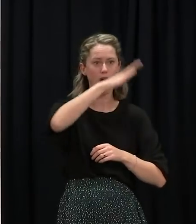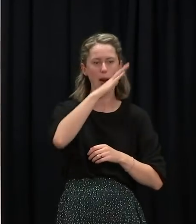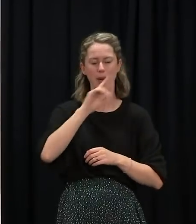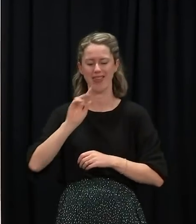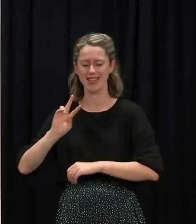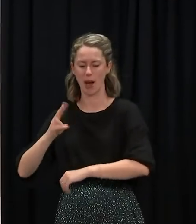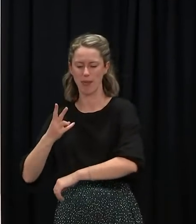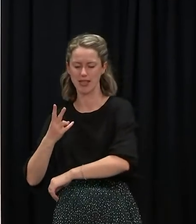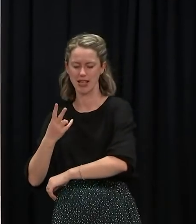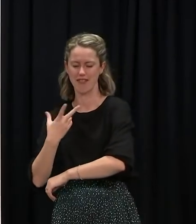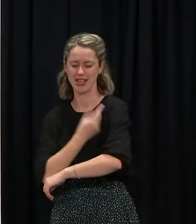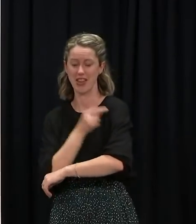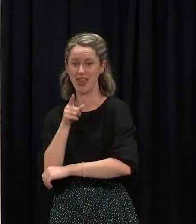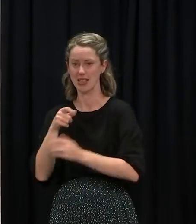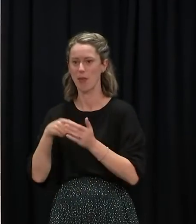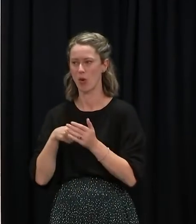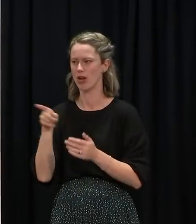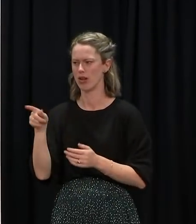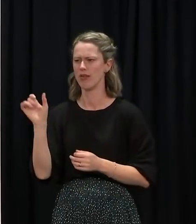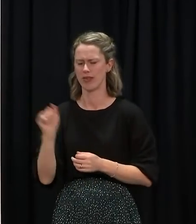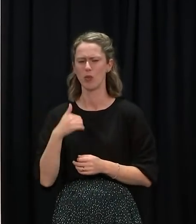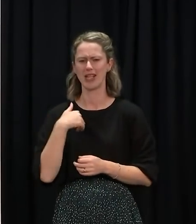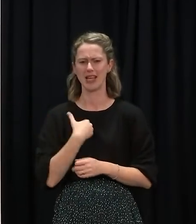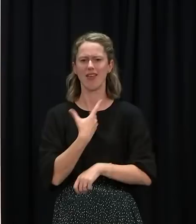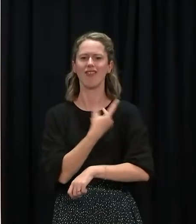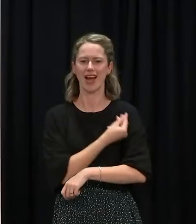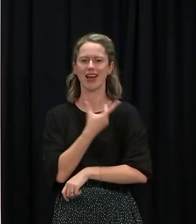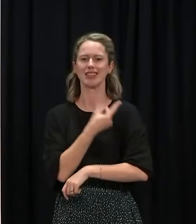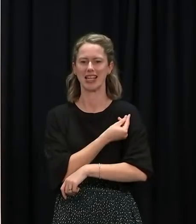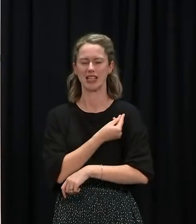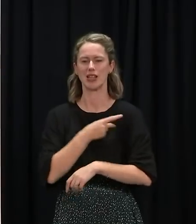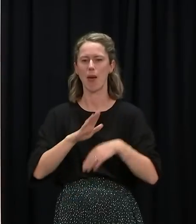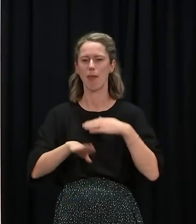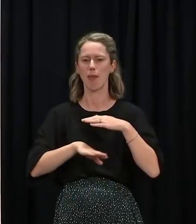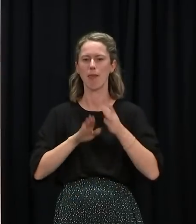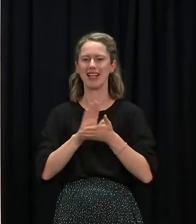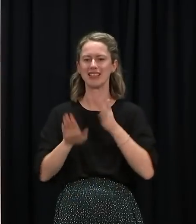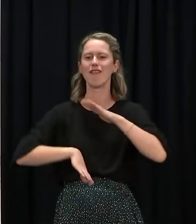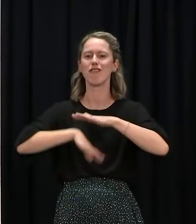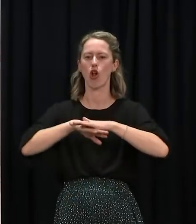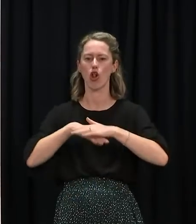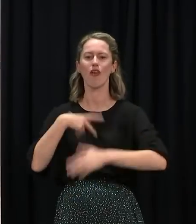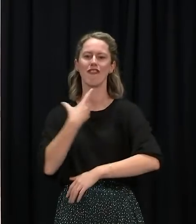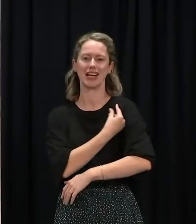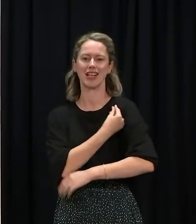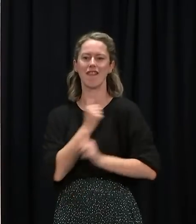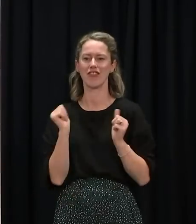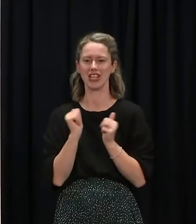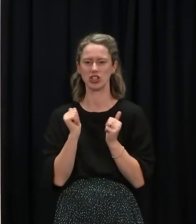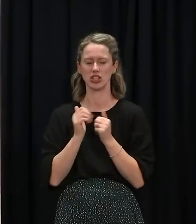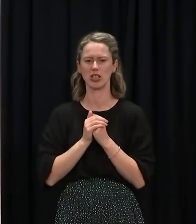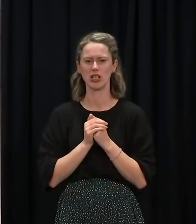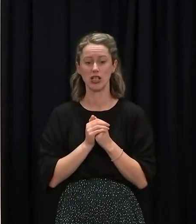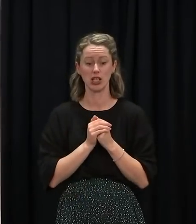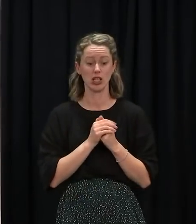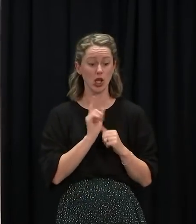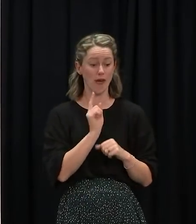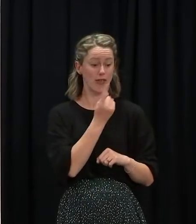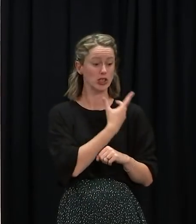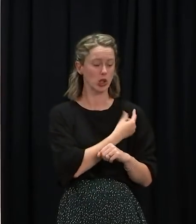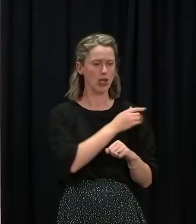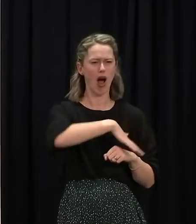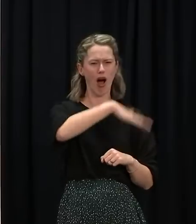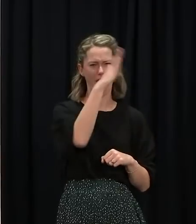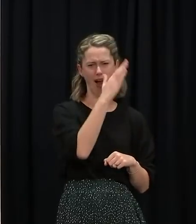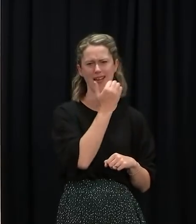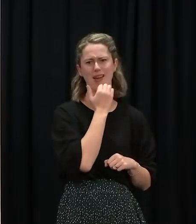Because we've got five first doses, but the double dose is where it really matters, right? Oh, the double dose, absolutely. We want people to be fully vaccinated. And if you look at the high rates that we've got of first doses, I